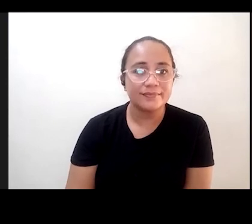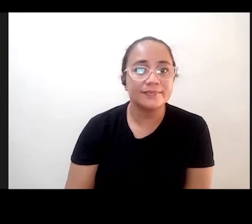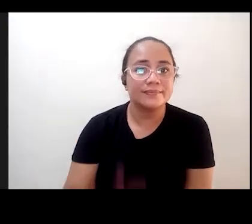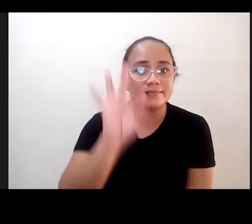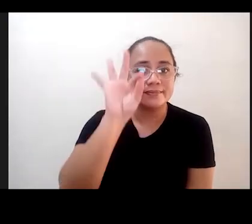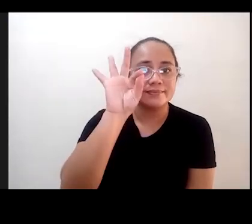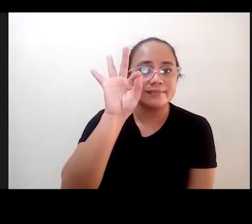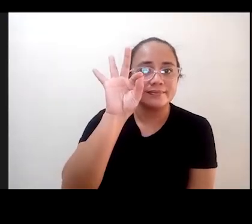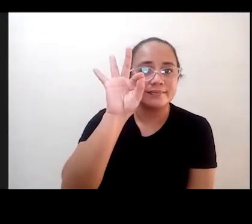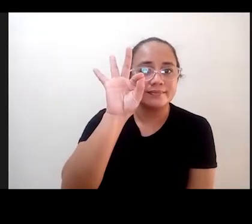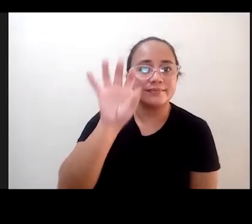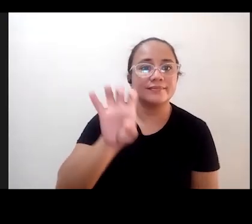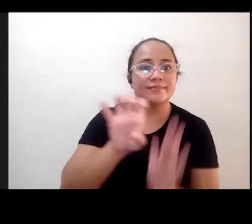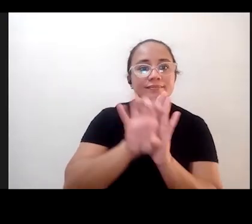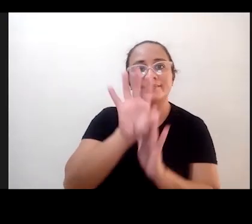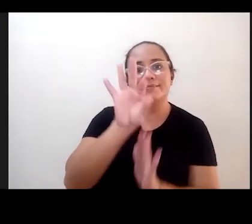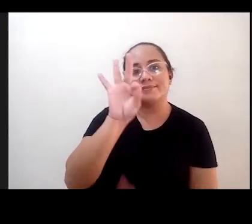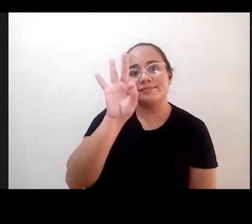Okay.